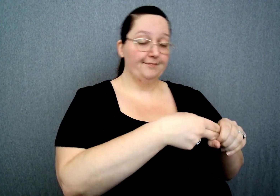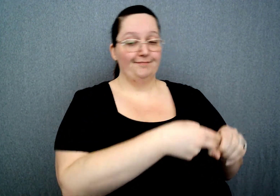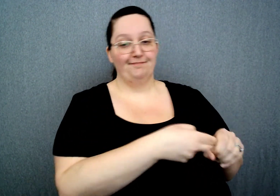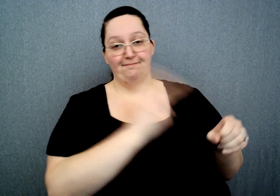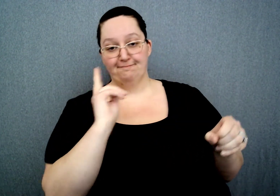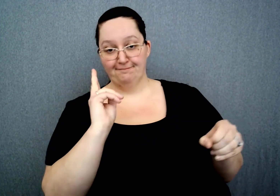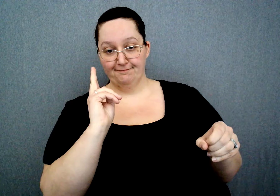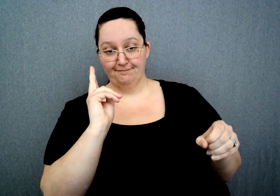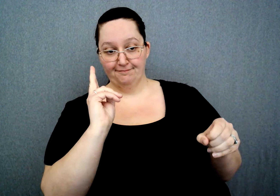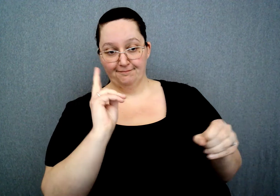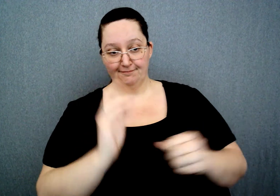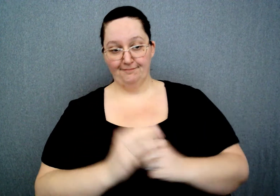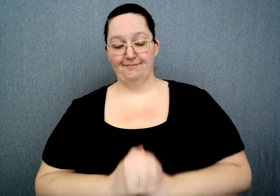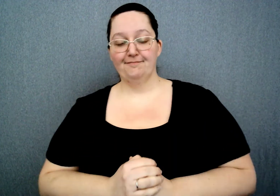Join goes in, quit pulls out.